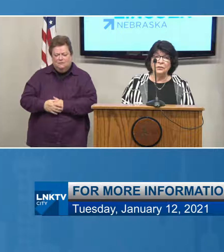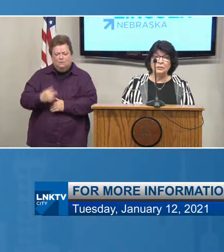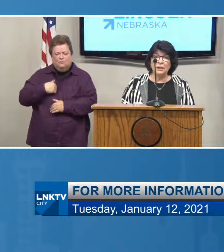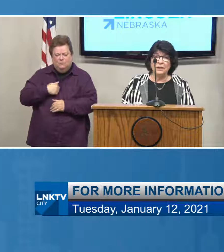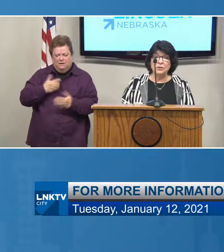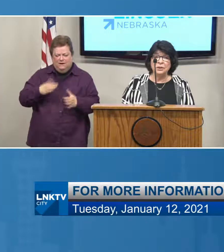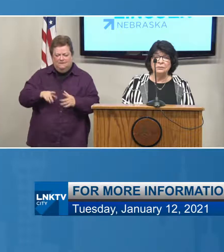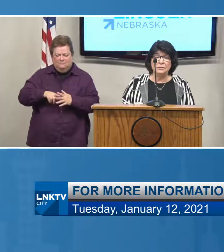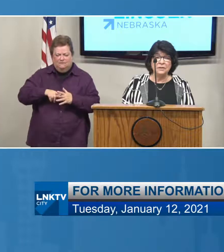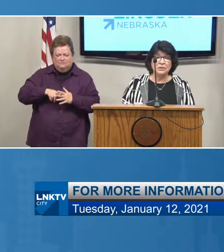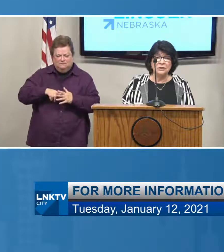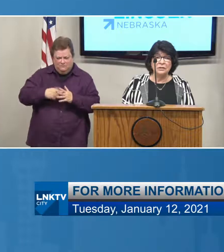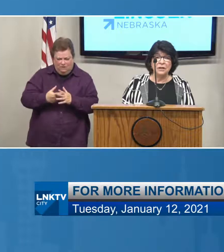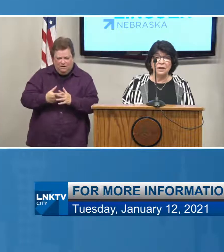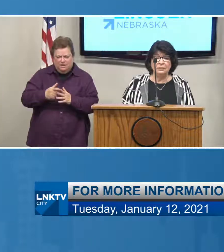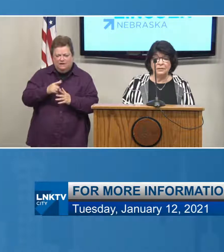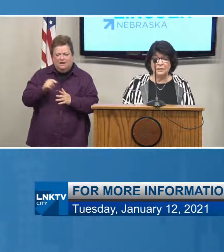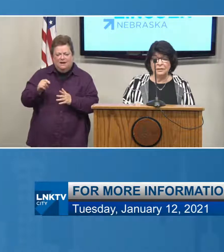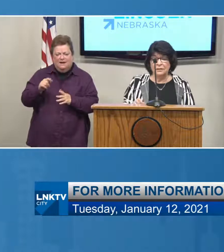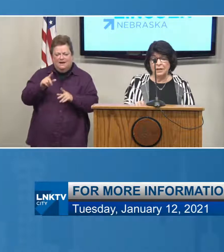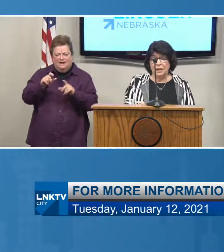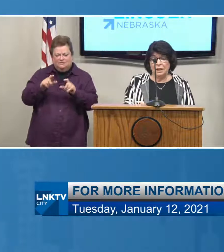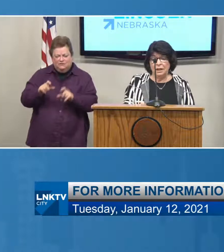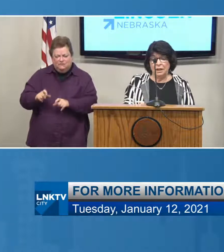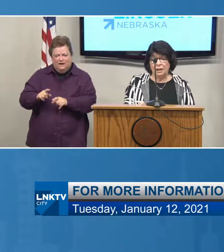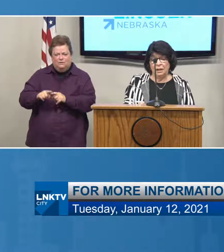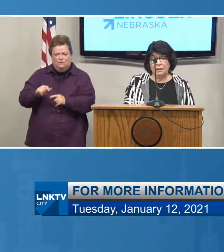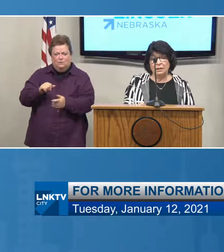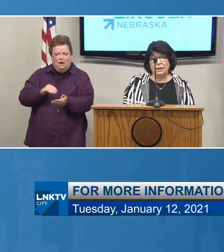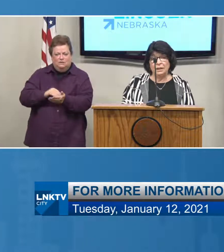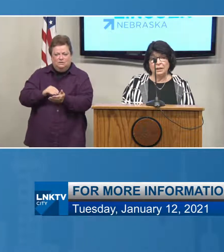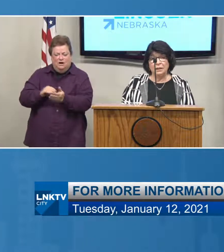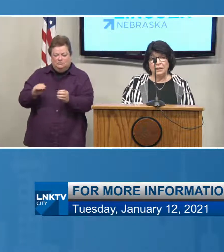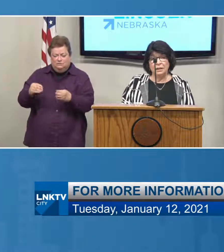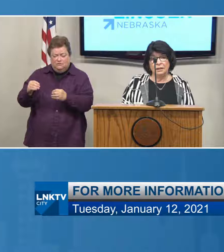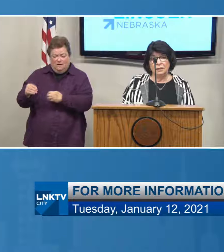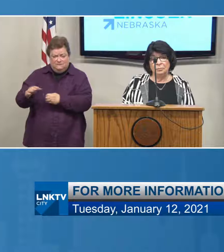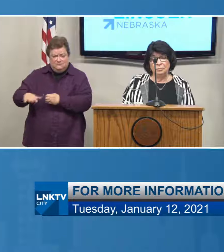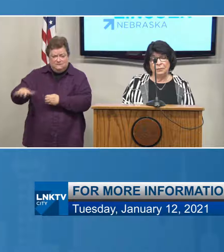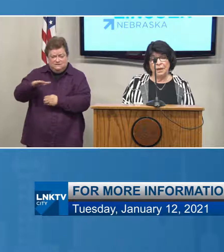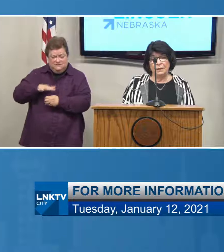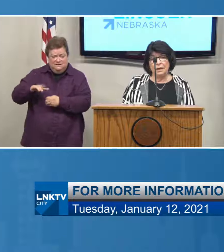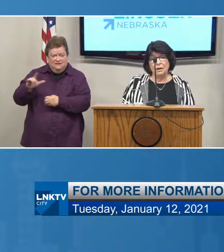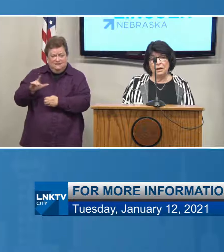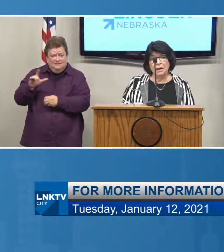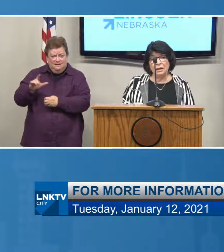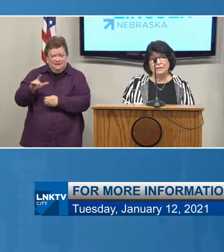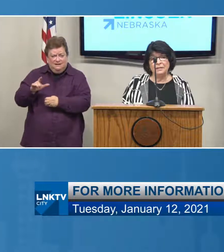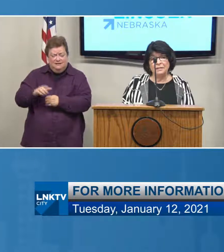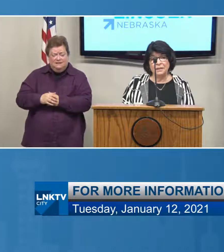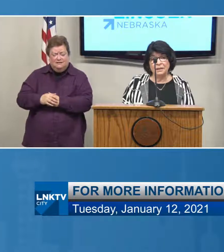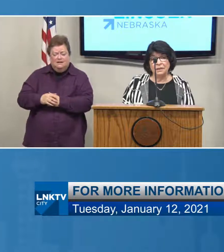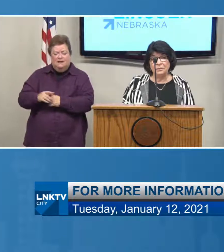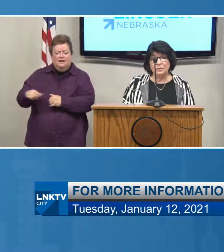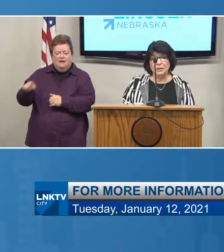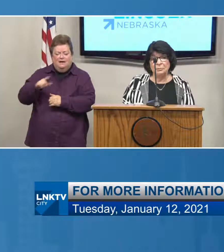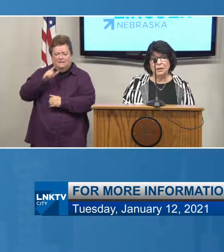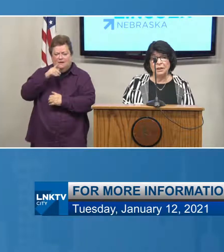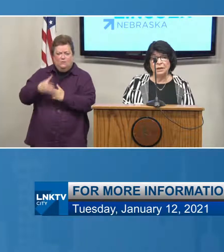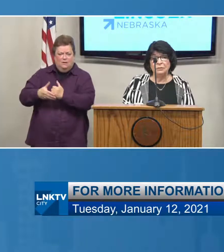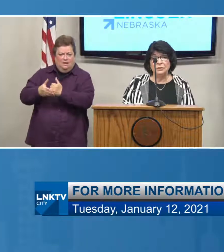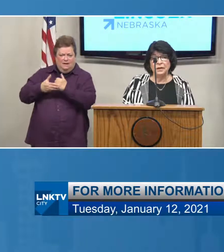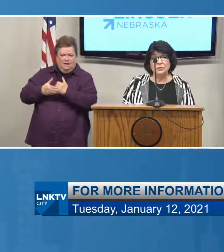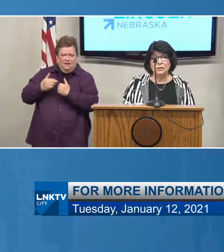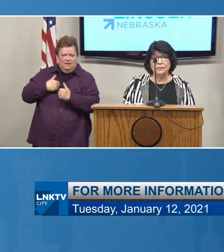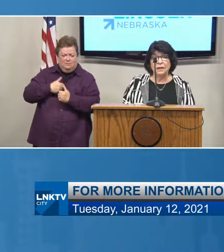a survey to our physicians' offices in Lincoln, and they are assisting us. We've had